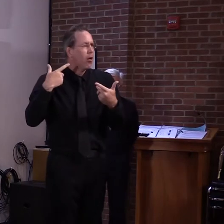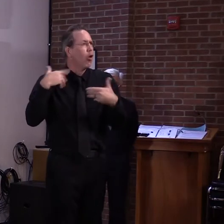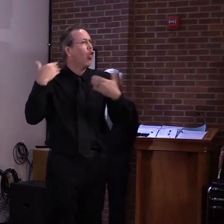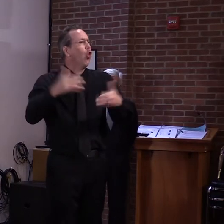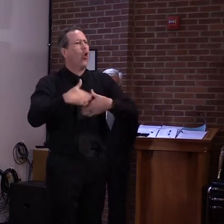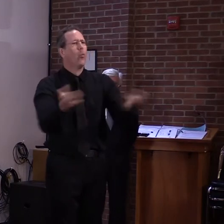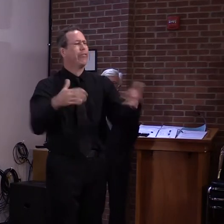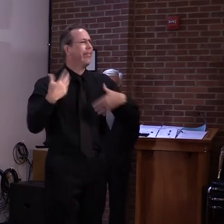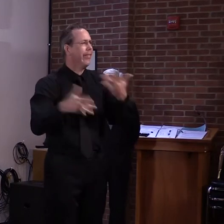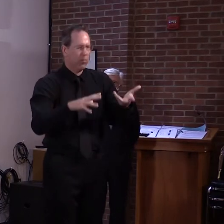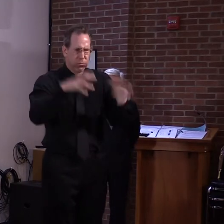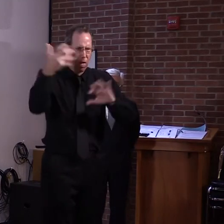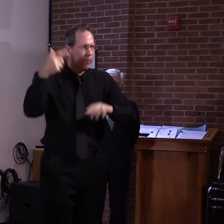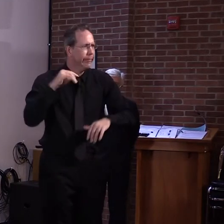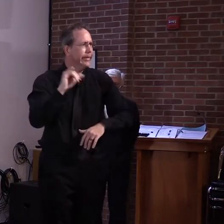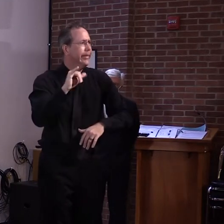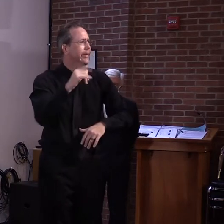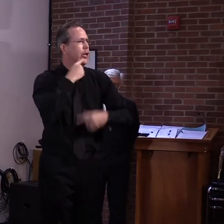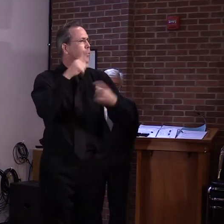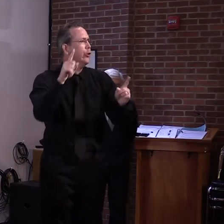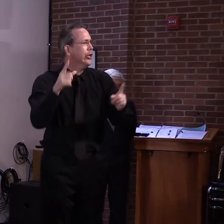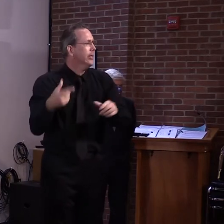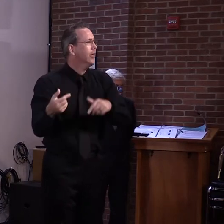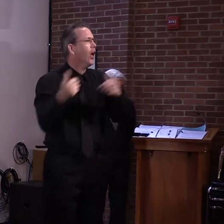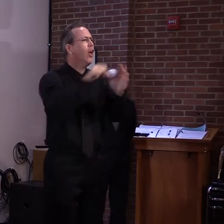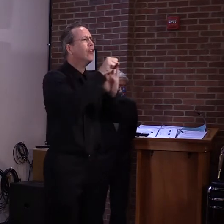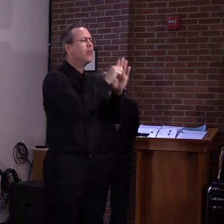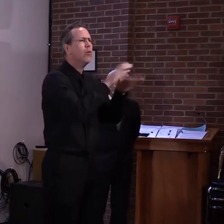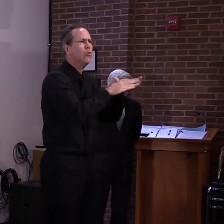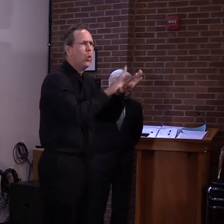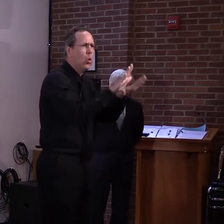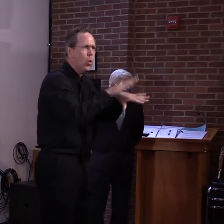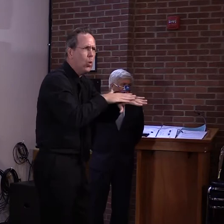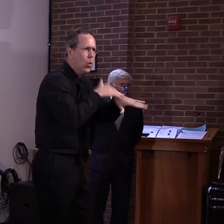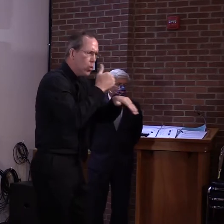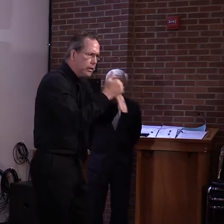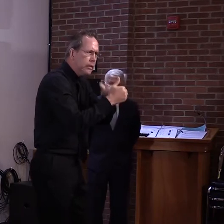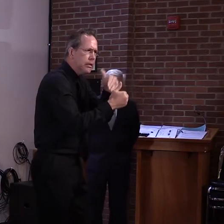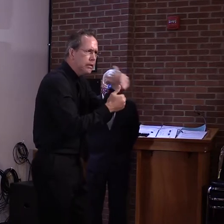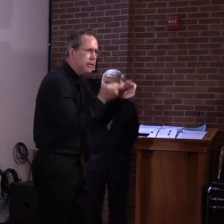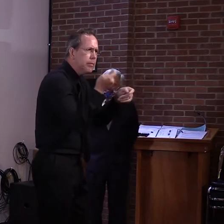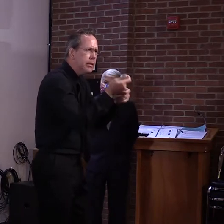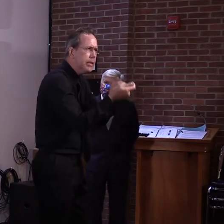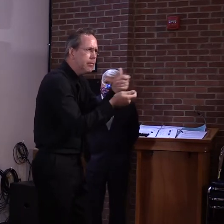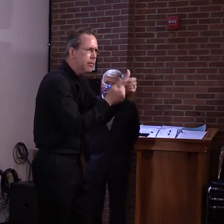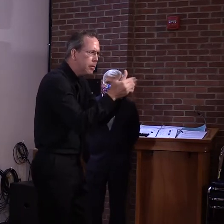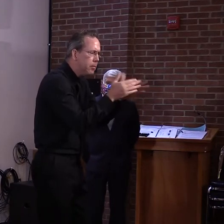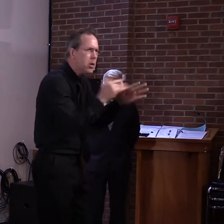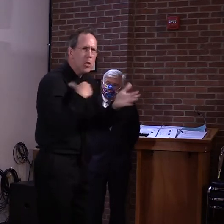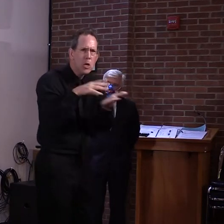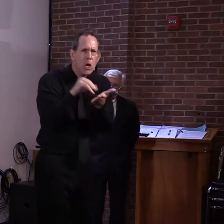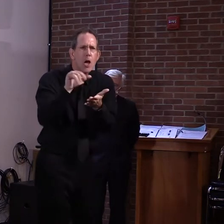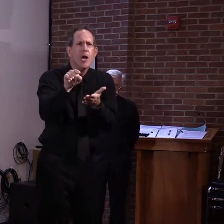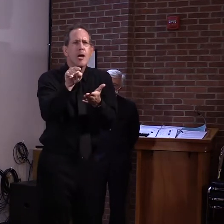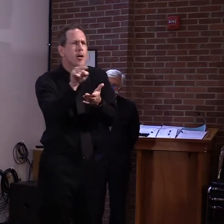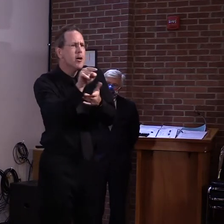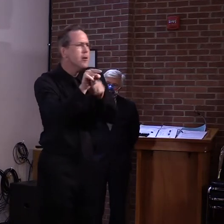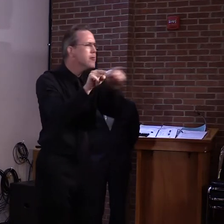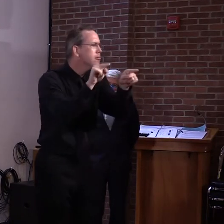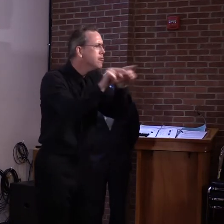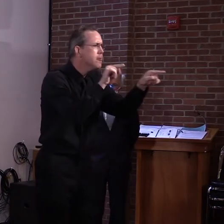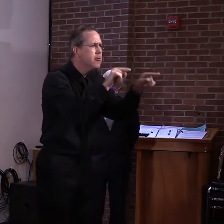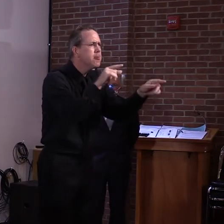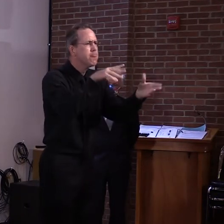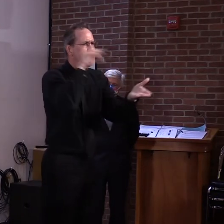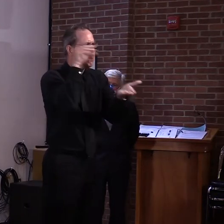And I said then, I don't know if we're right or wrong, but we'll learn from them. And again, when I look at